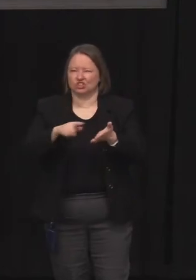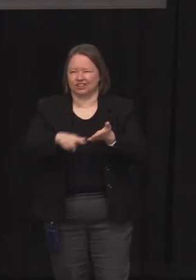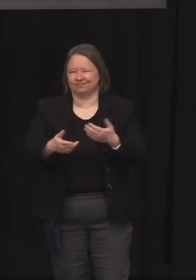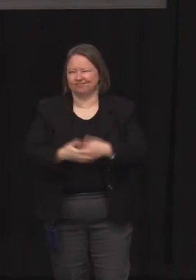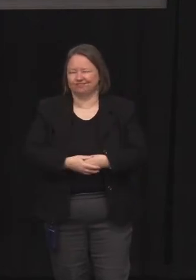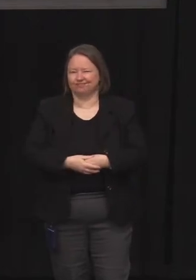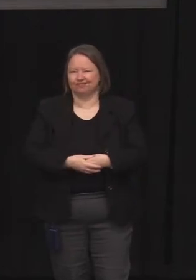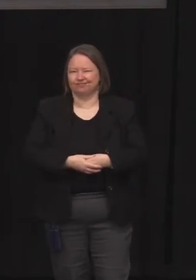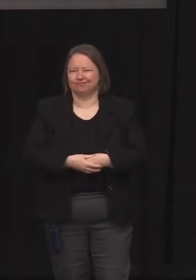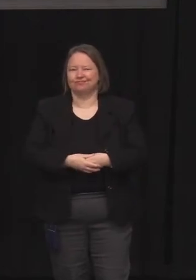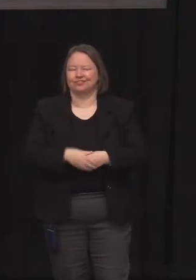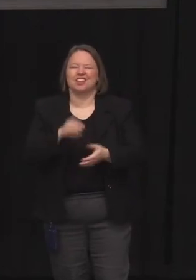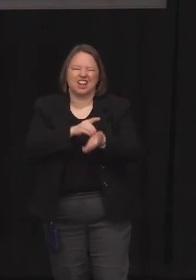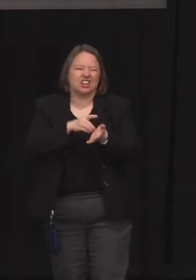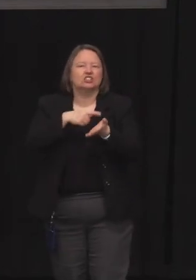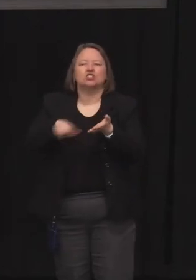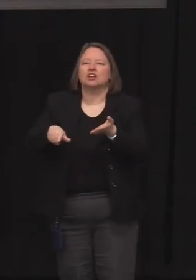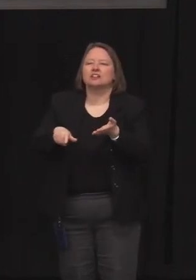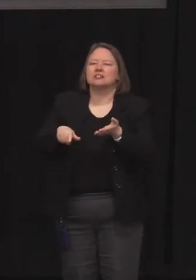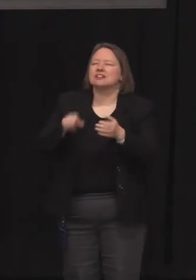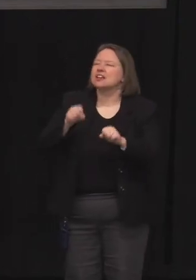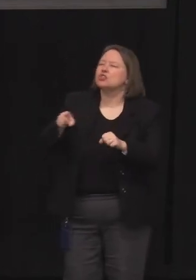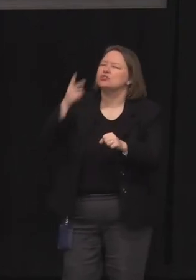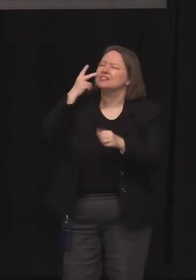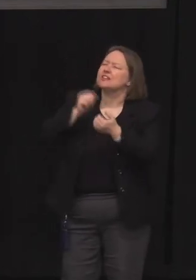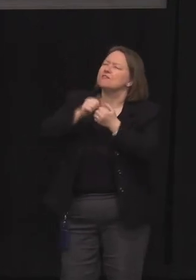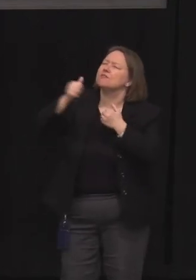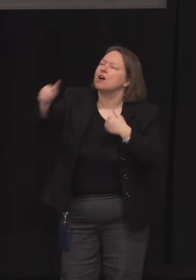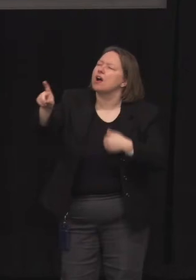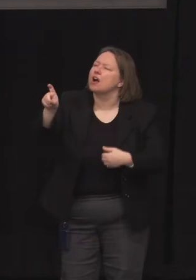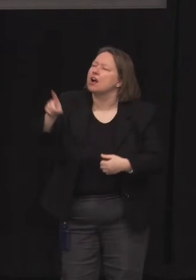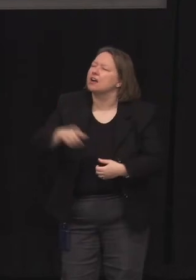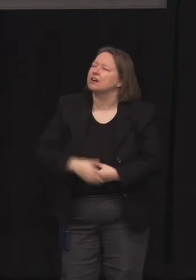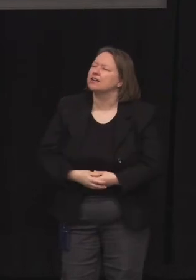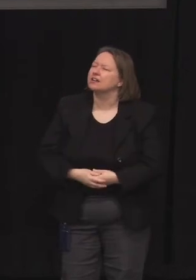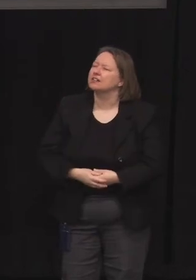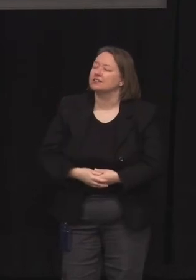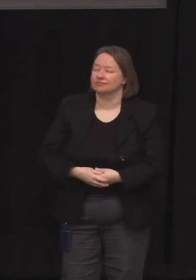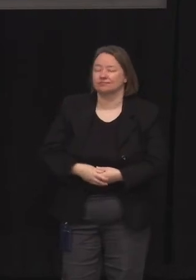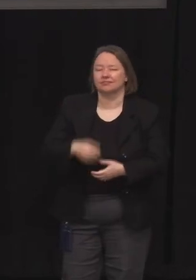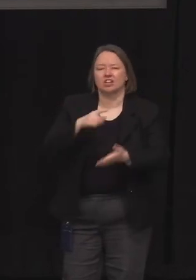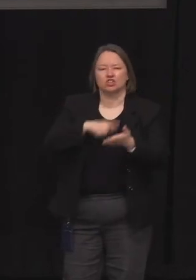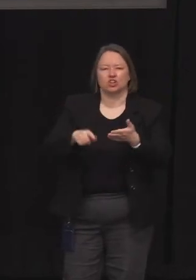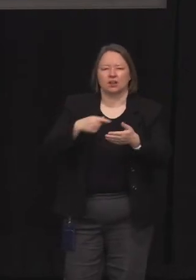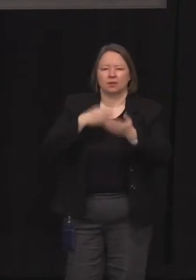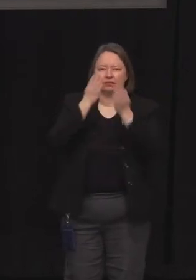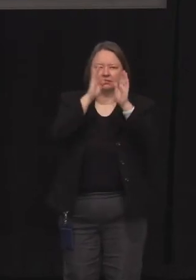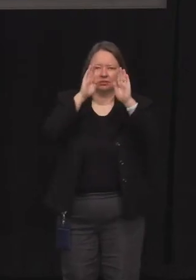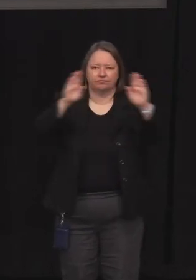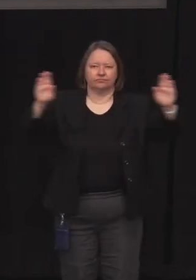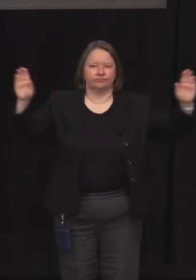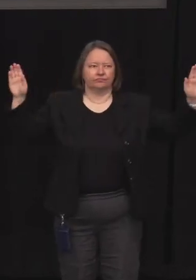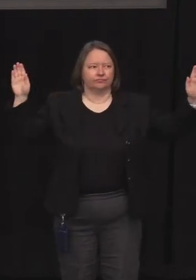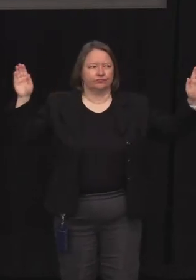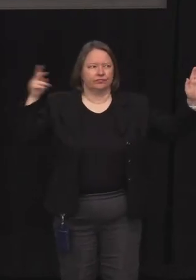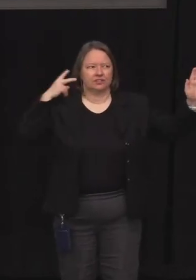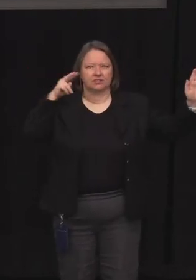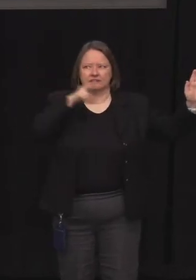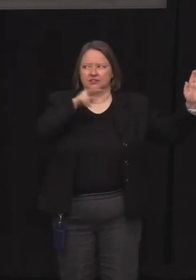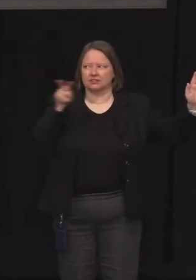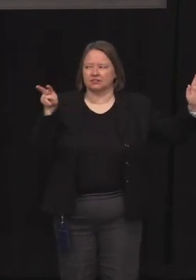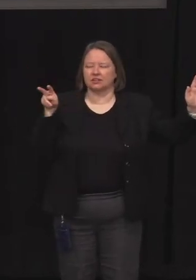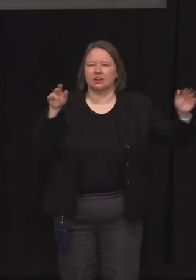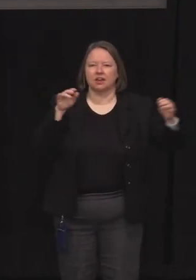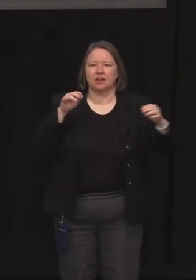The doctor checks my ability to see at a distance. They check my peripheral vision to find out